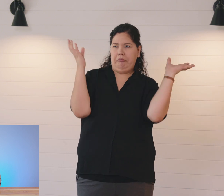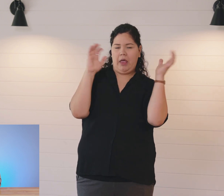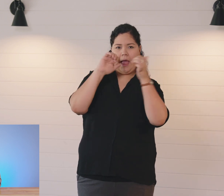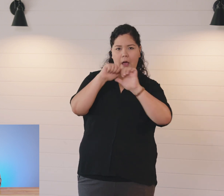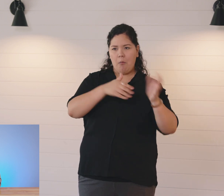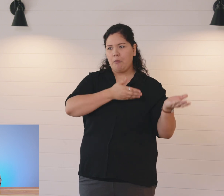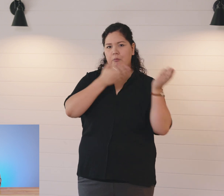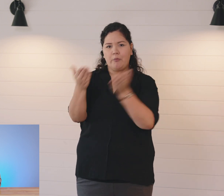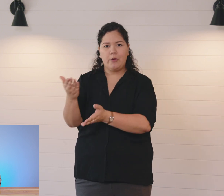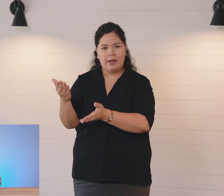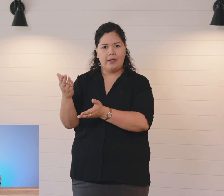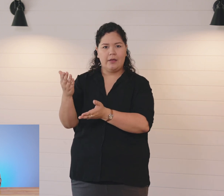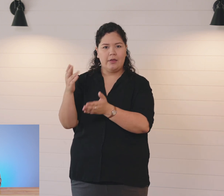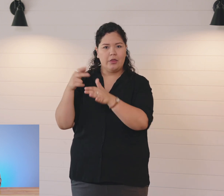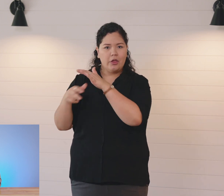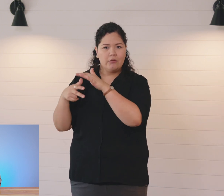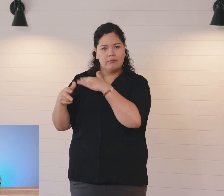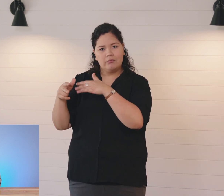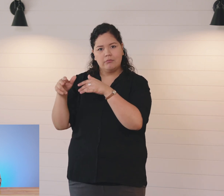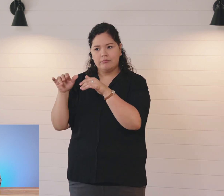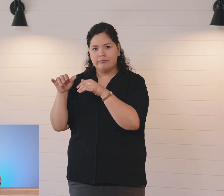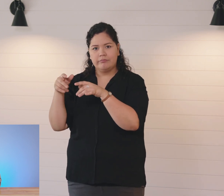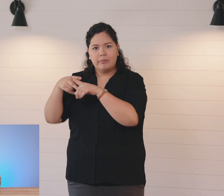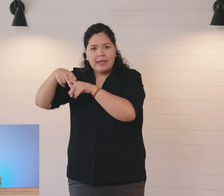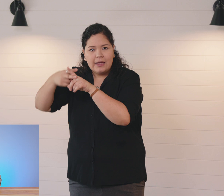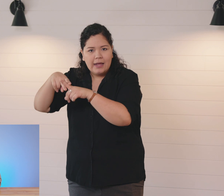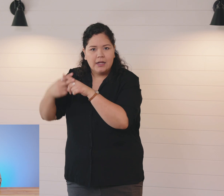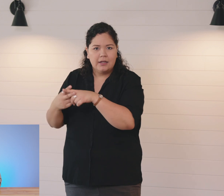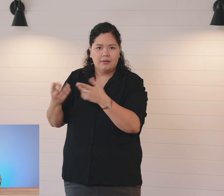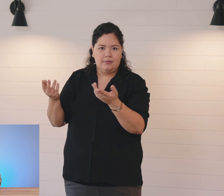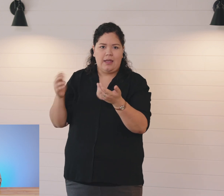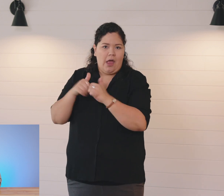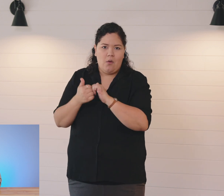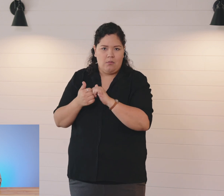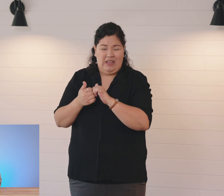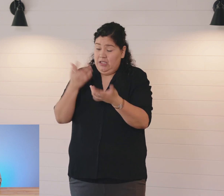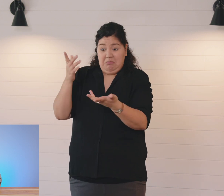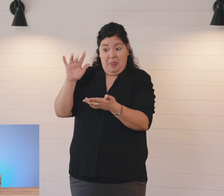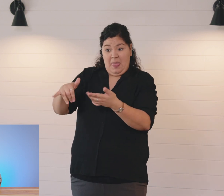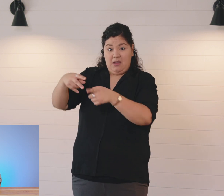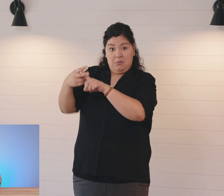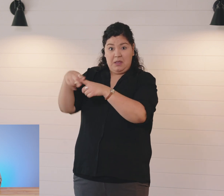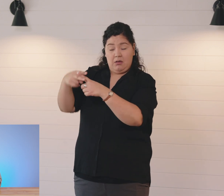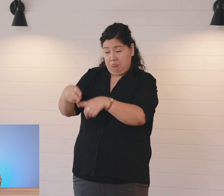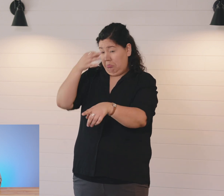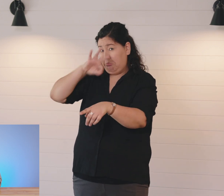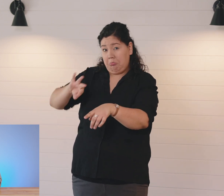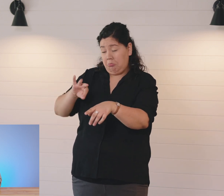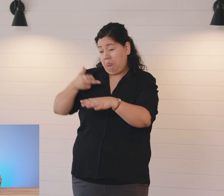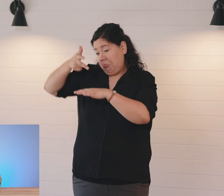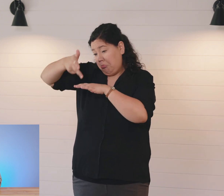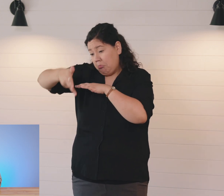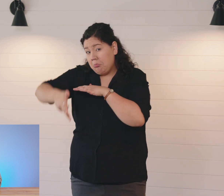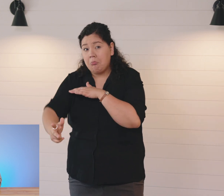to the mechanic. The mechanic's shop is just at the bottom of the hill from where I live. It's